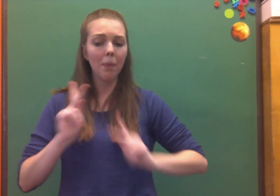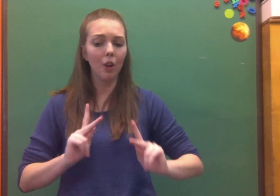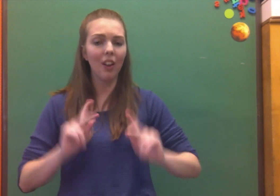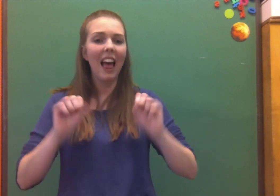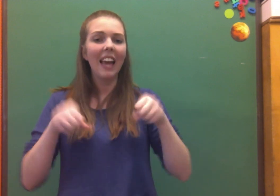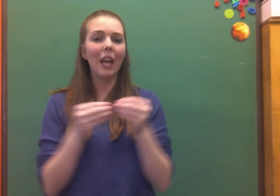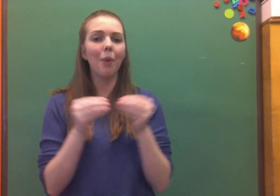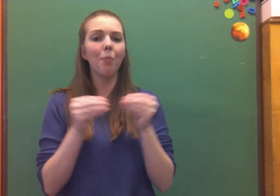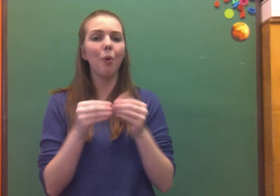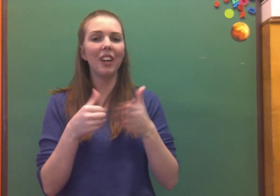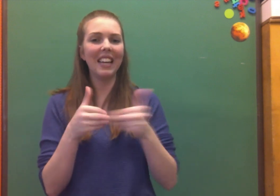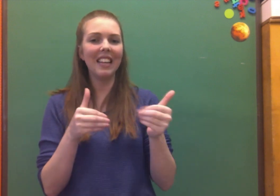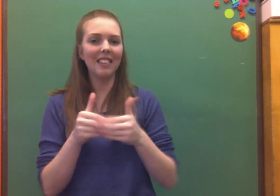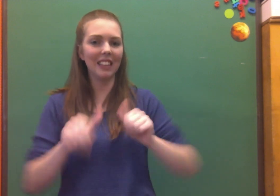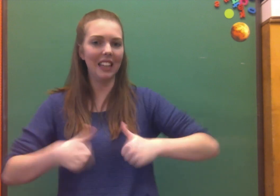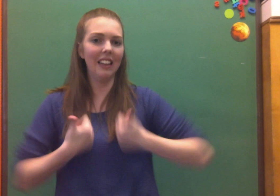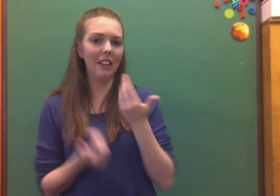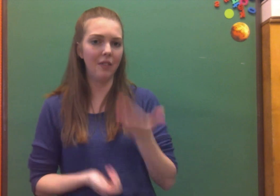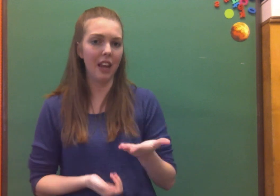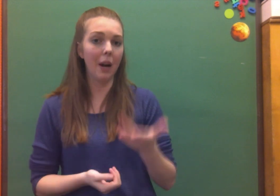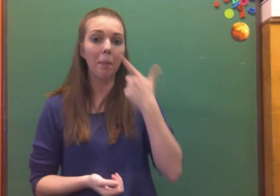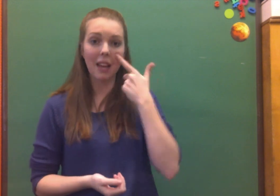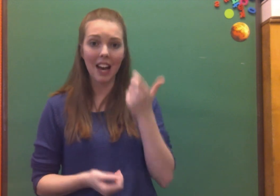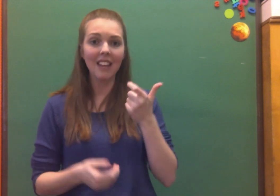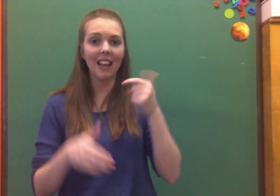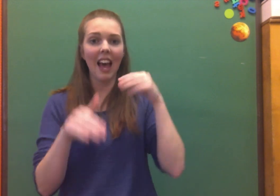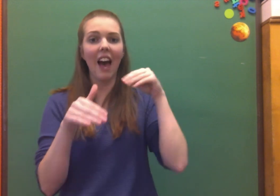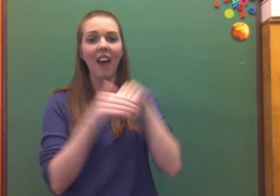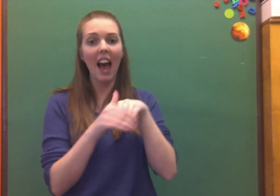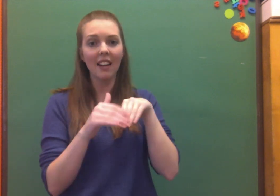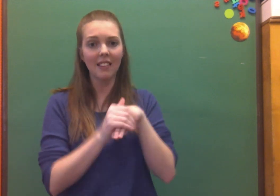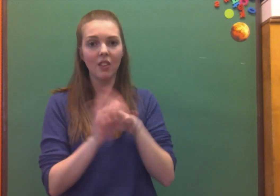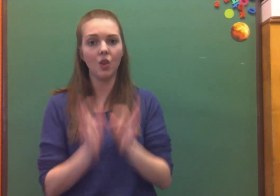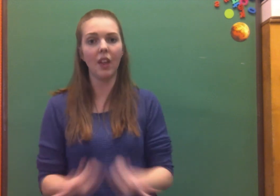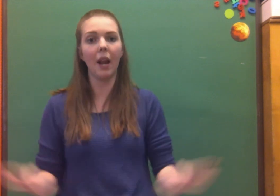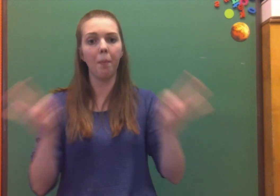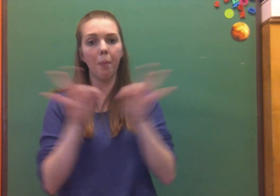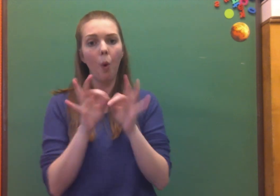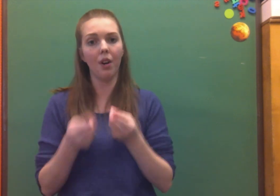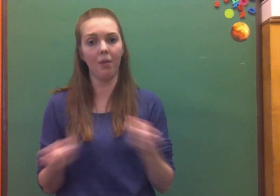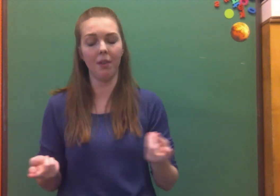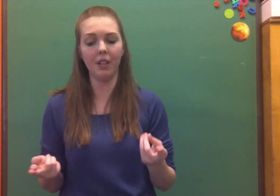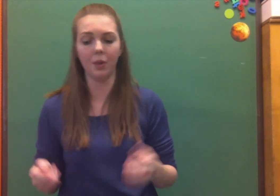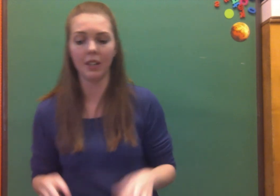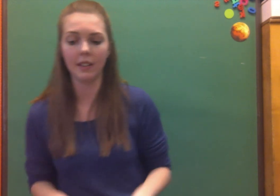people can more easily live there because they have access to that important resource.